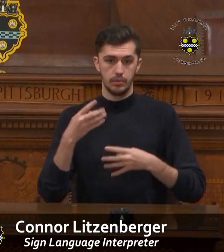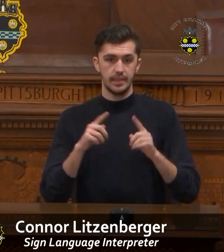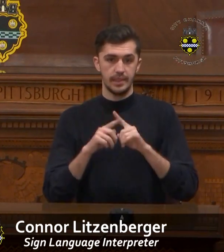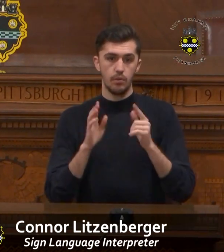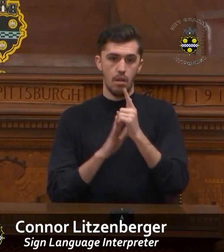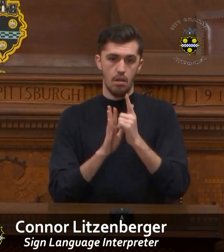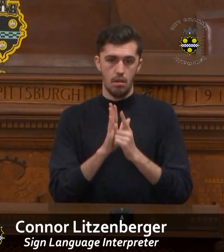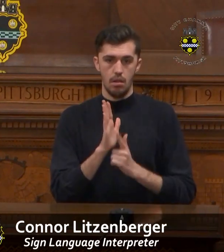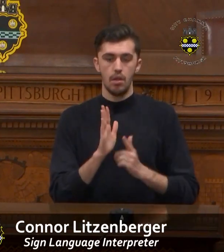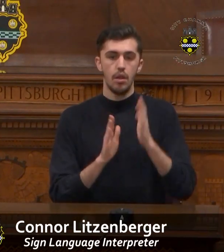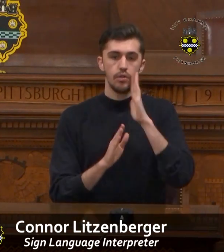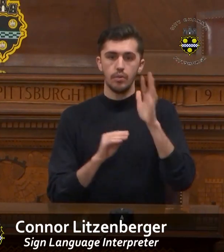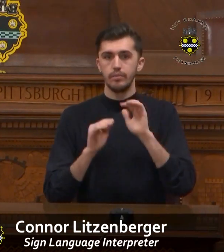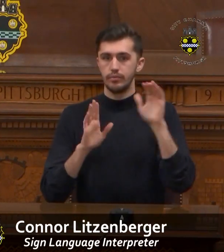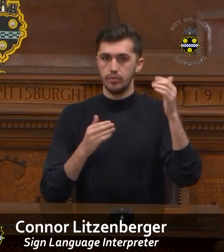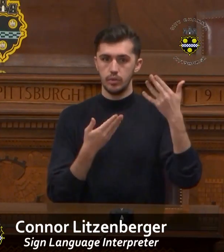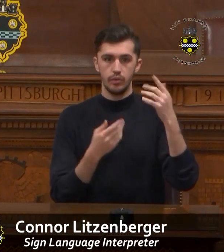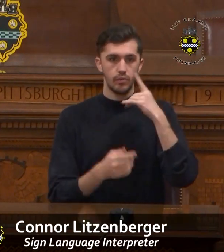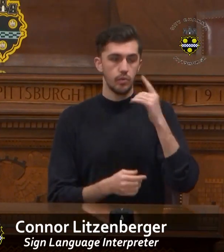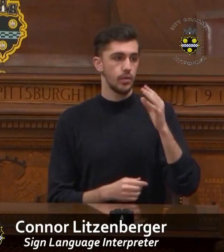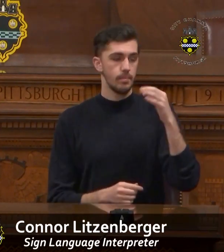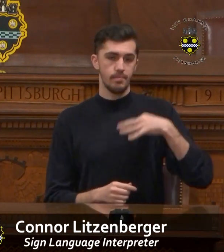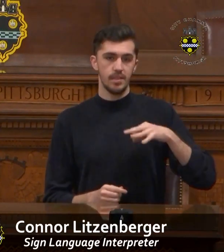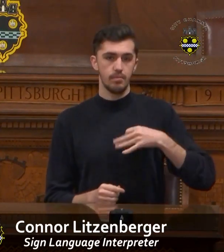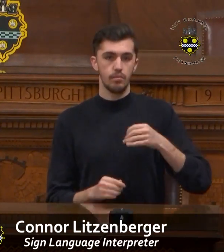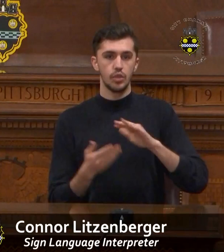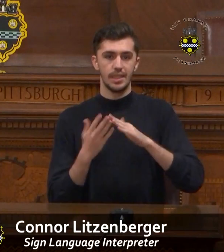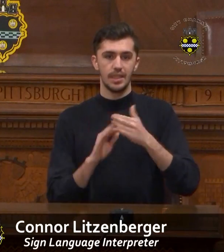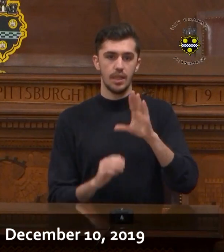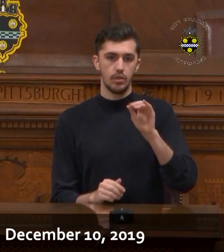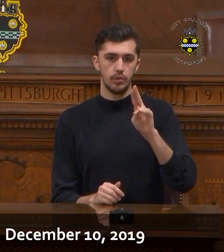legislation to be introduced by Pittsburgh City Council.